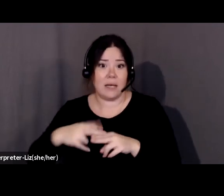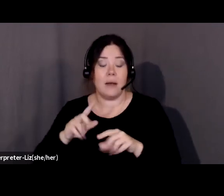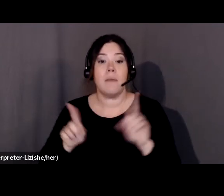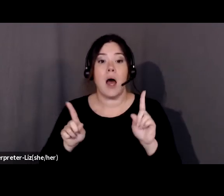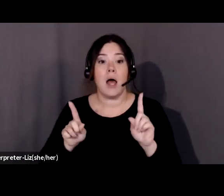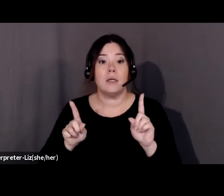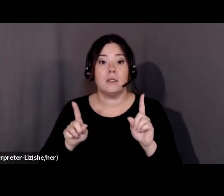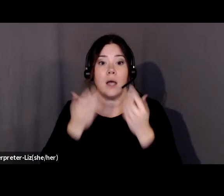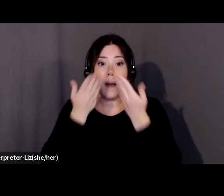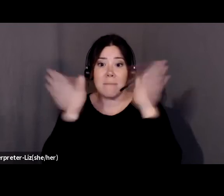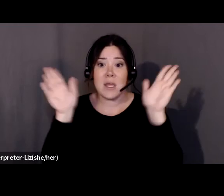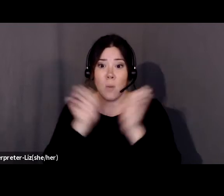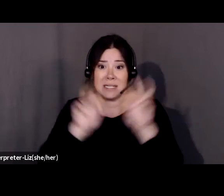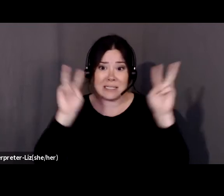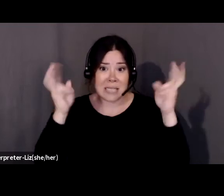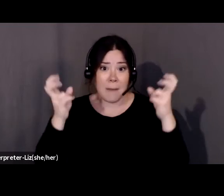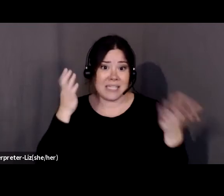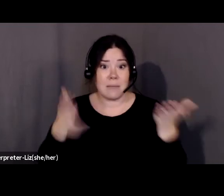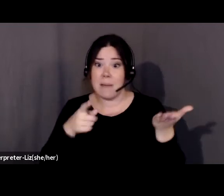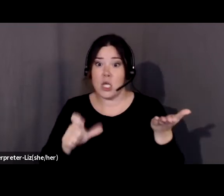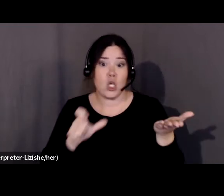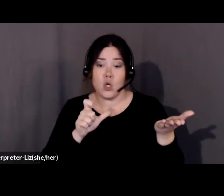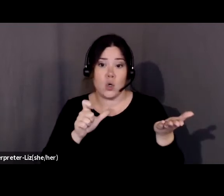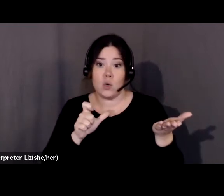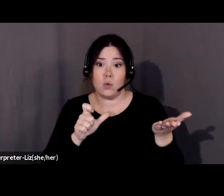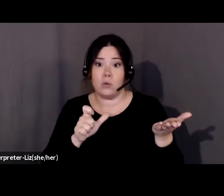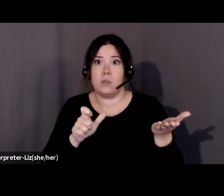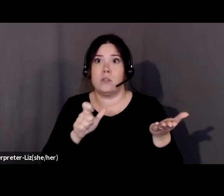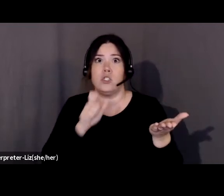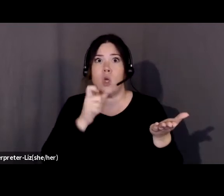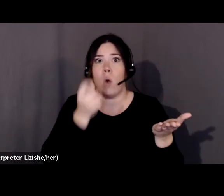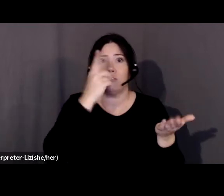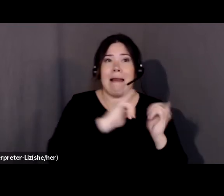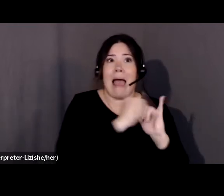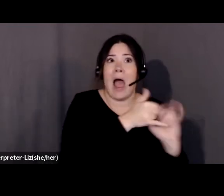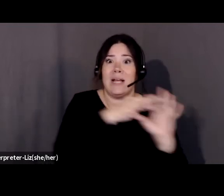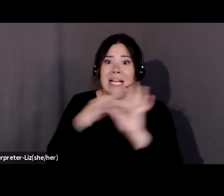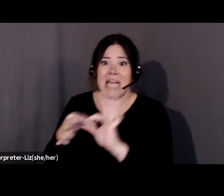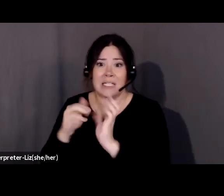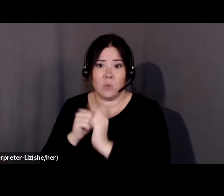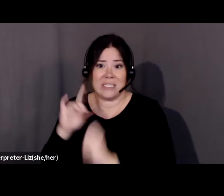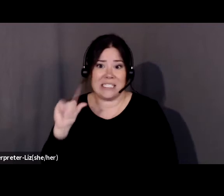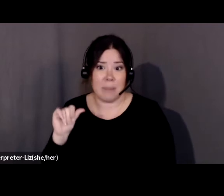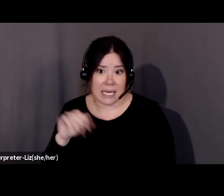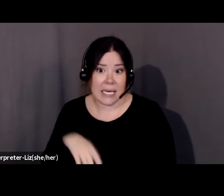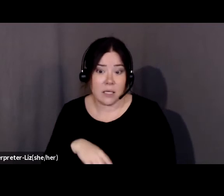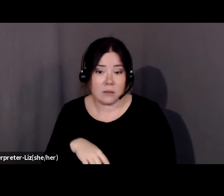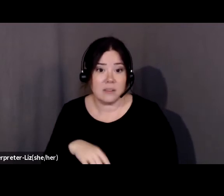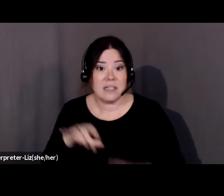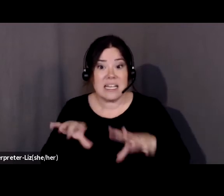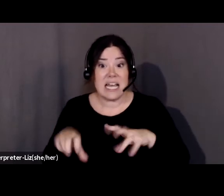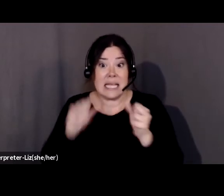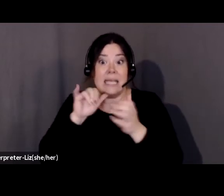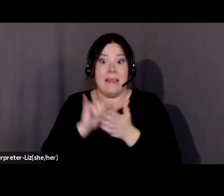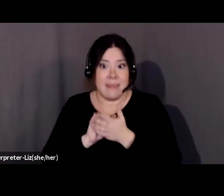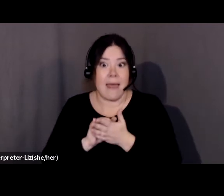be open to topics that you may not immediately connect to disability. Taking this kind of route has been where I